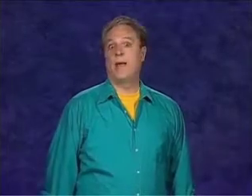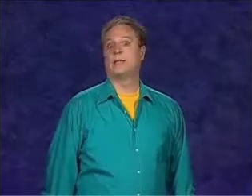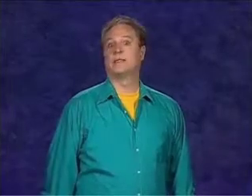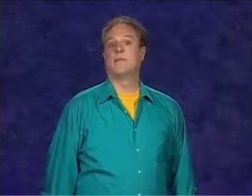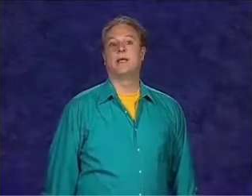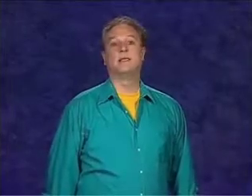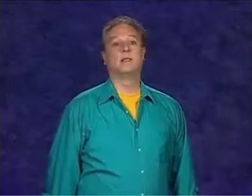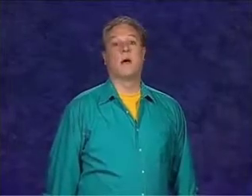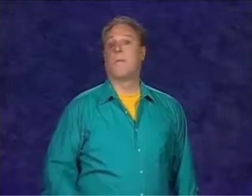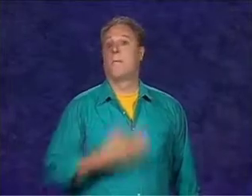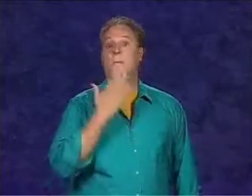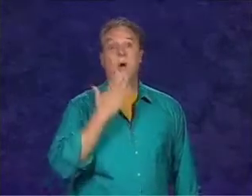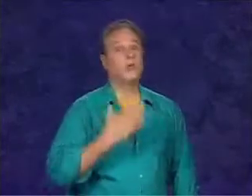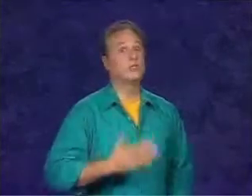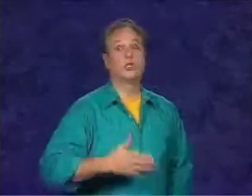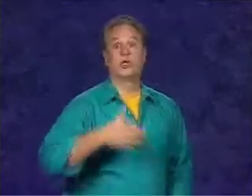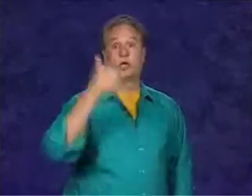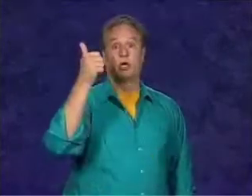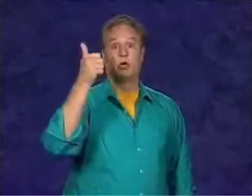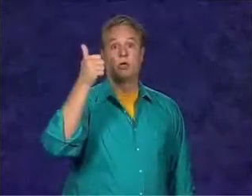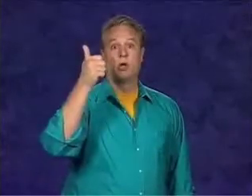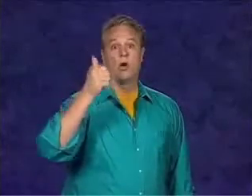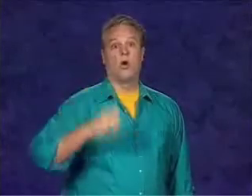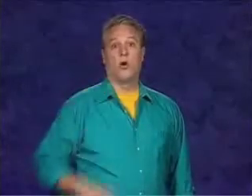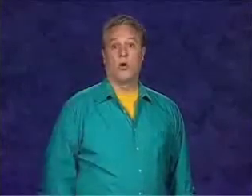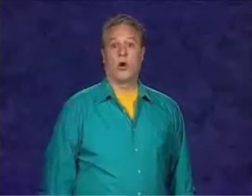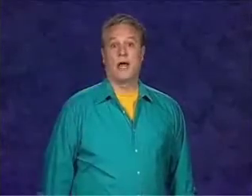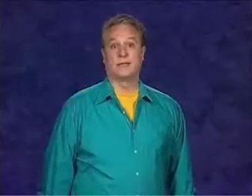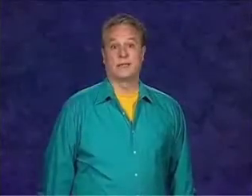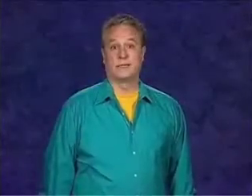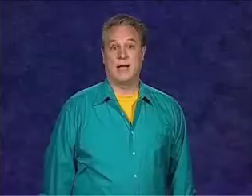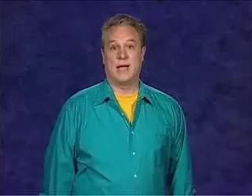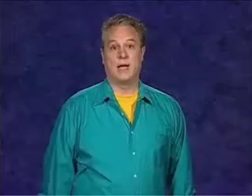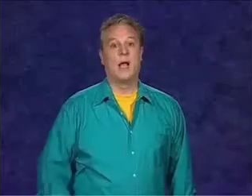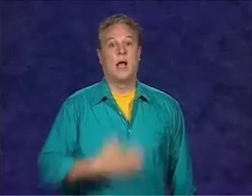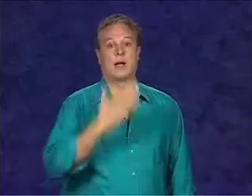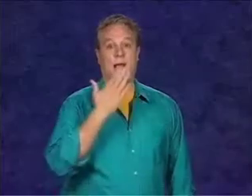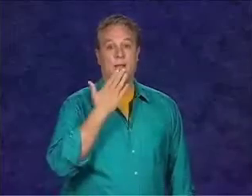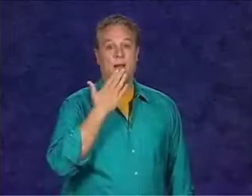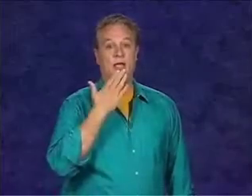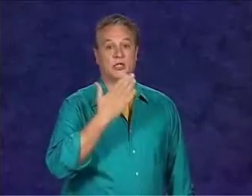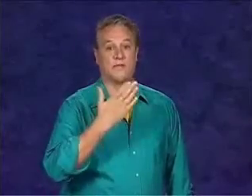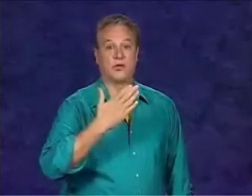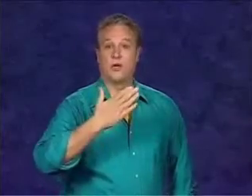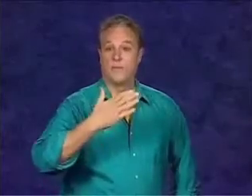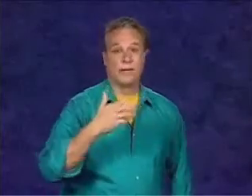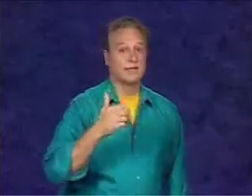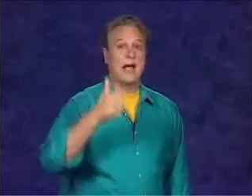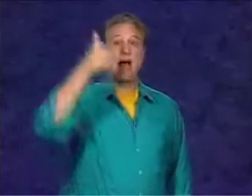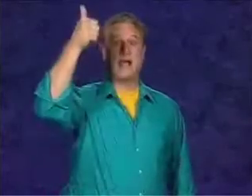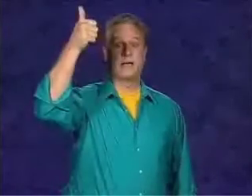Best means the most good, or as a sign, a combination of good plus